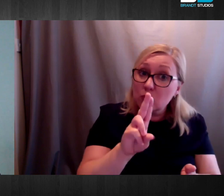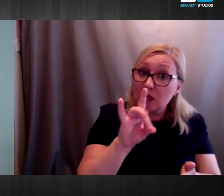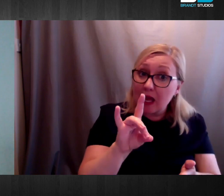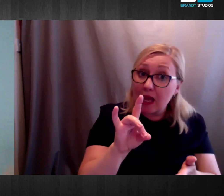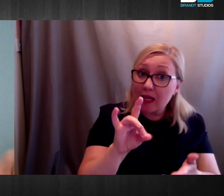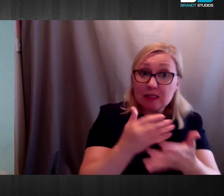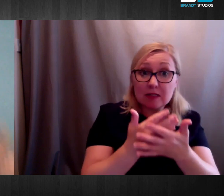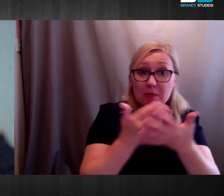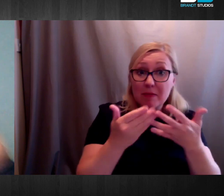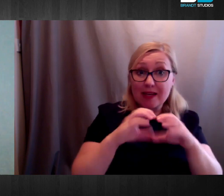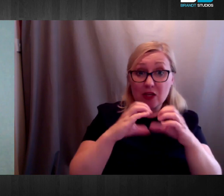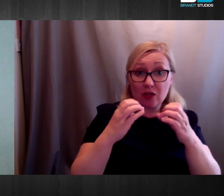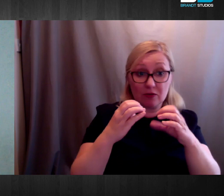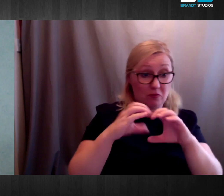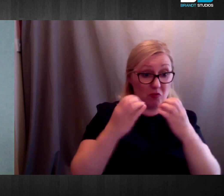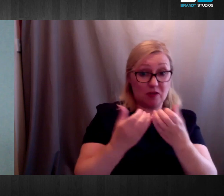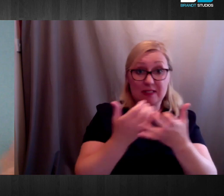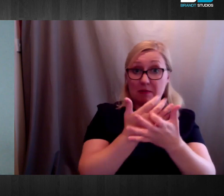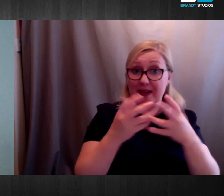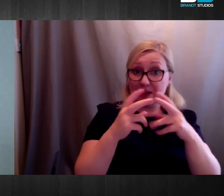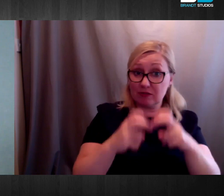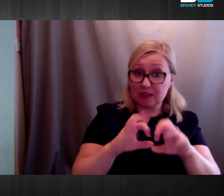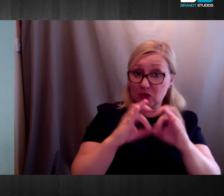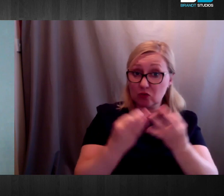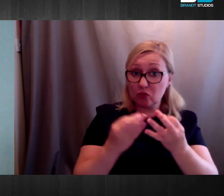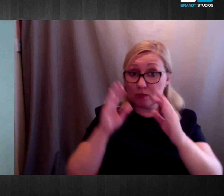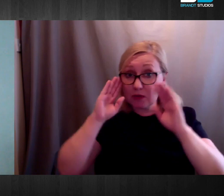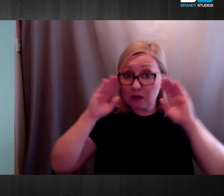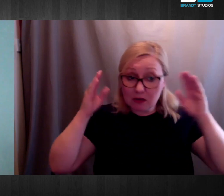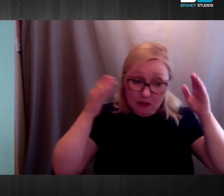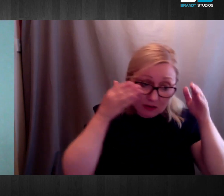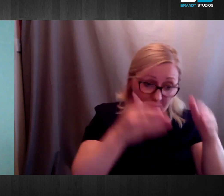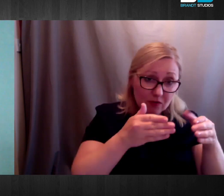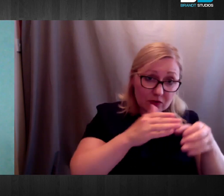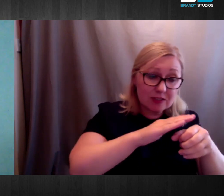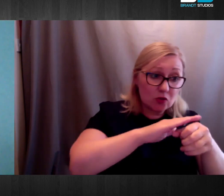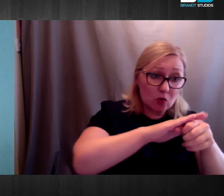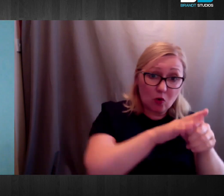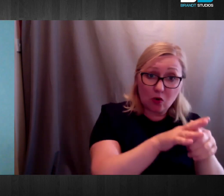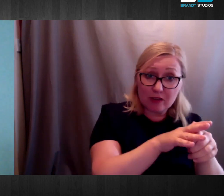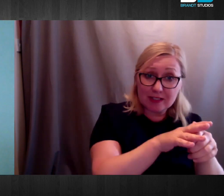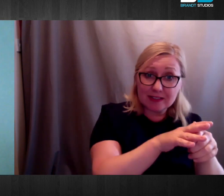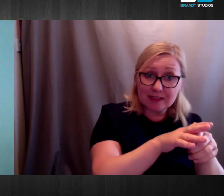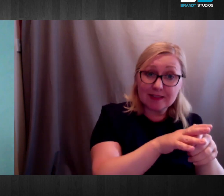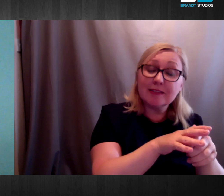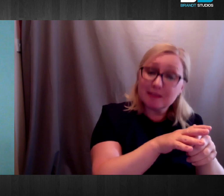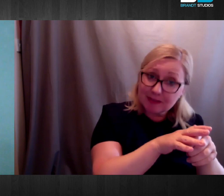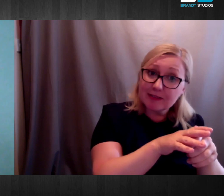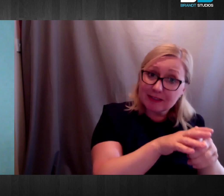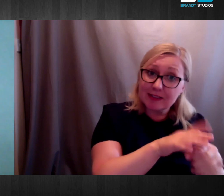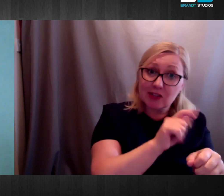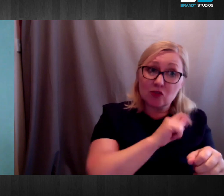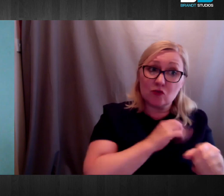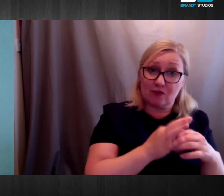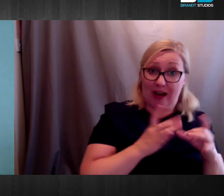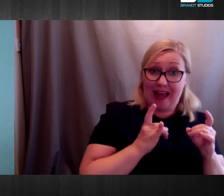COVID and are saying, we'll look at research and help researchers. The Health Research Authority